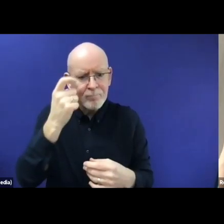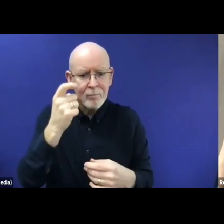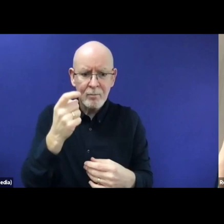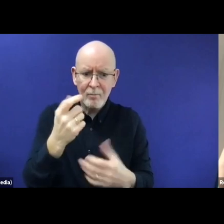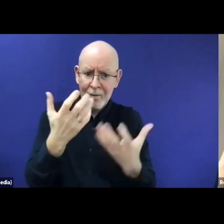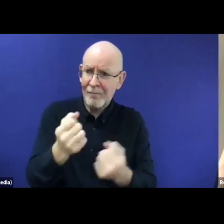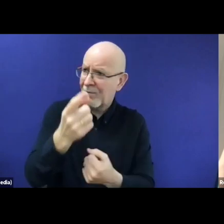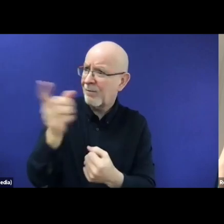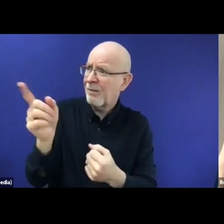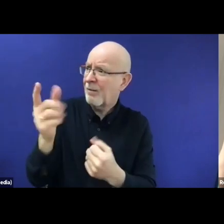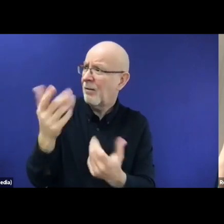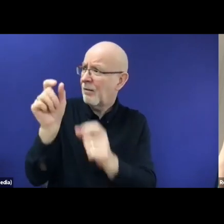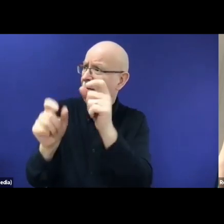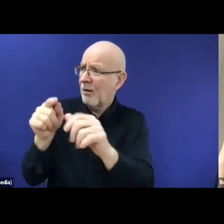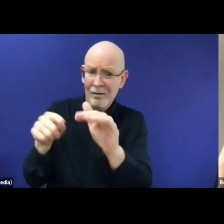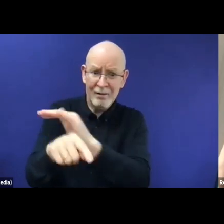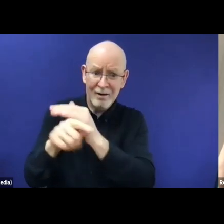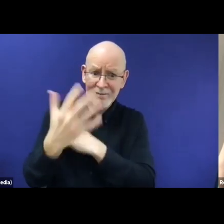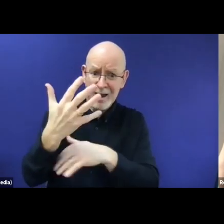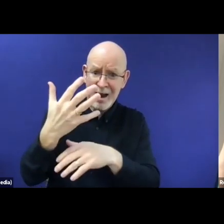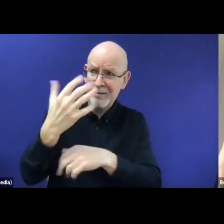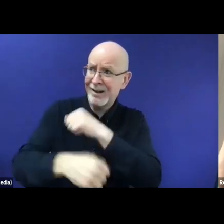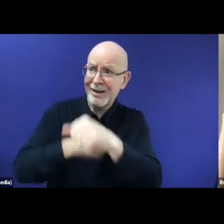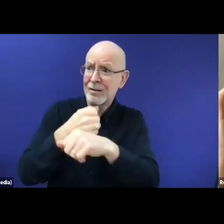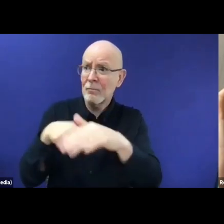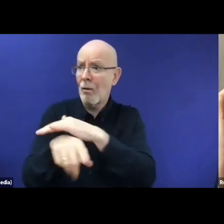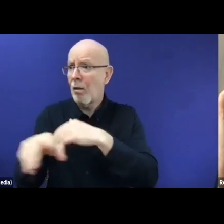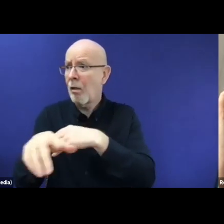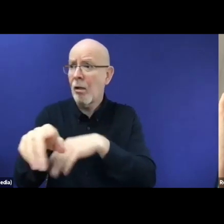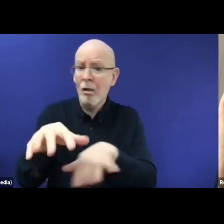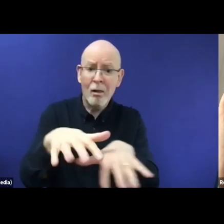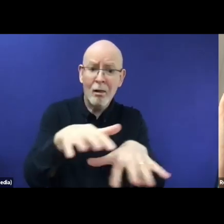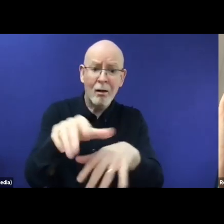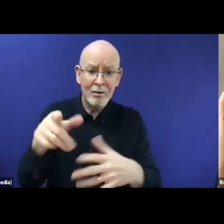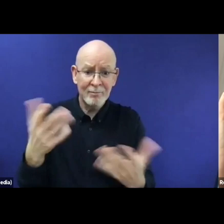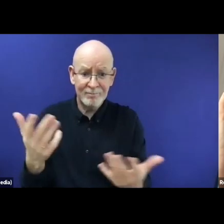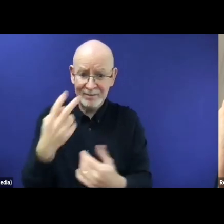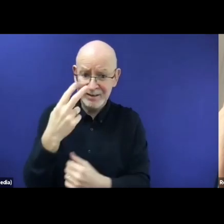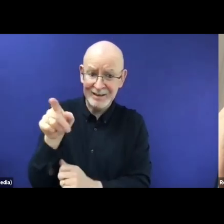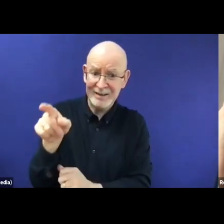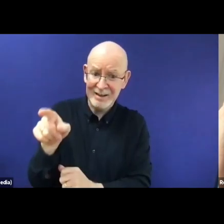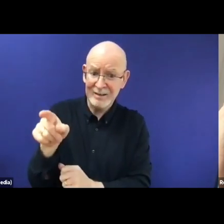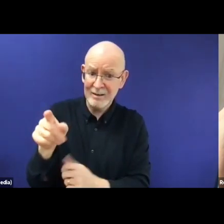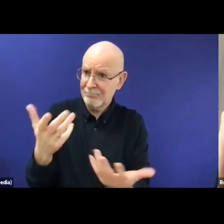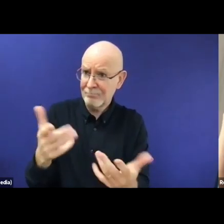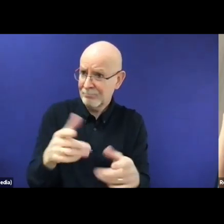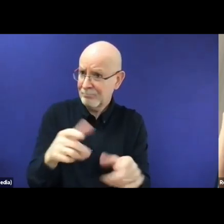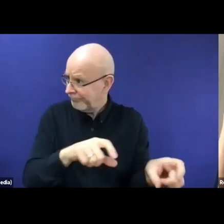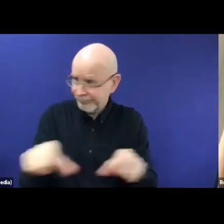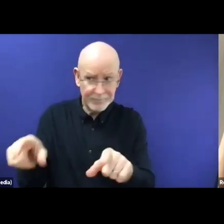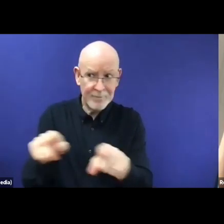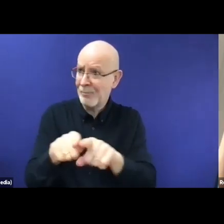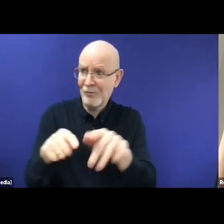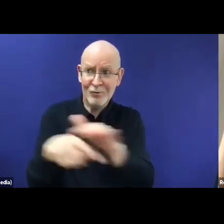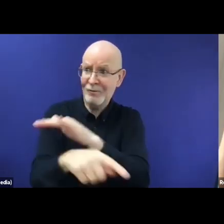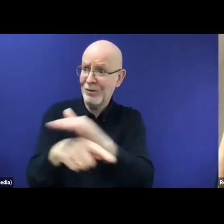refugees worldwide find themselves in countries that are themselves overstretched, with often significant